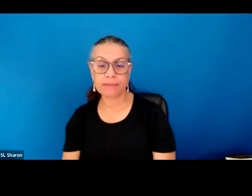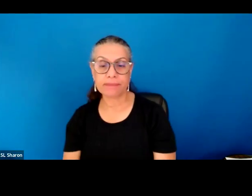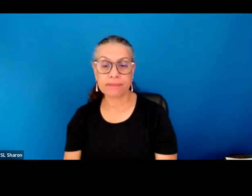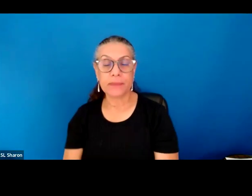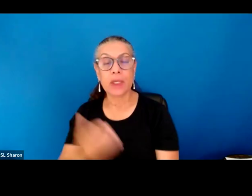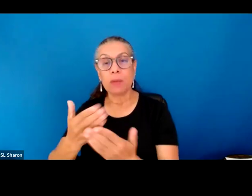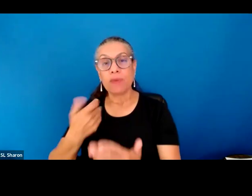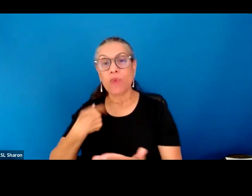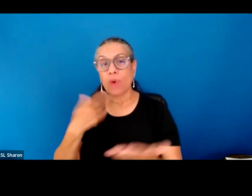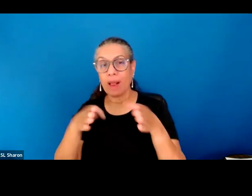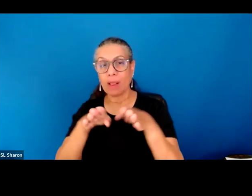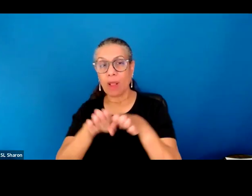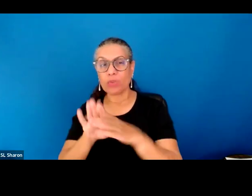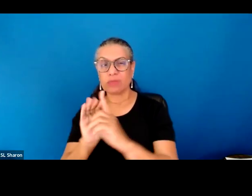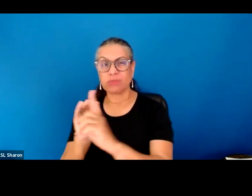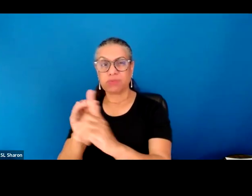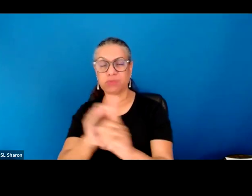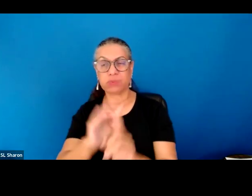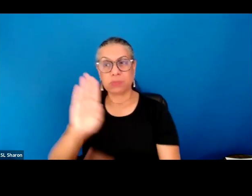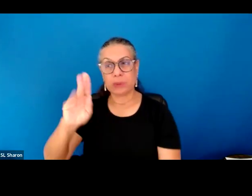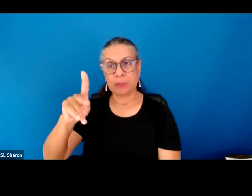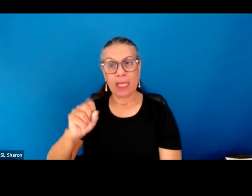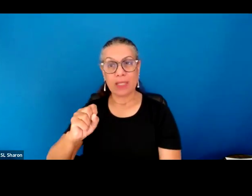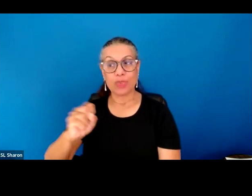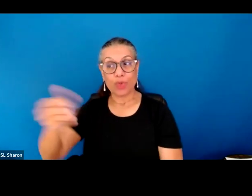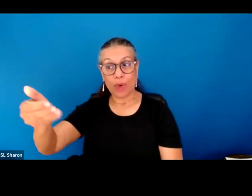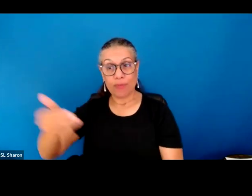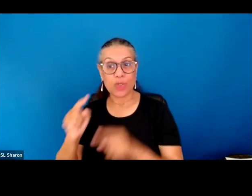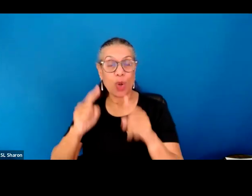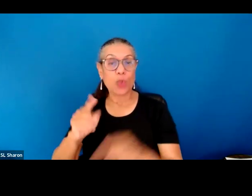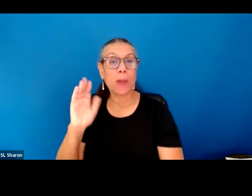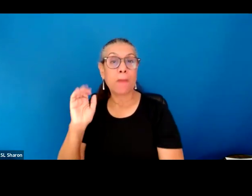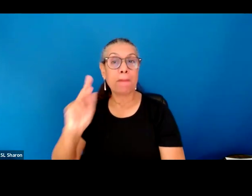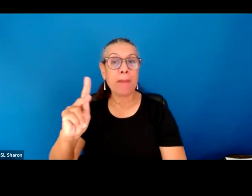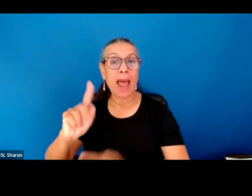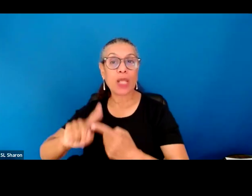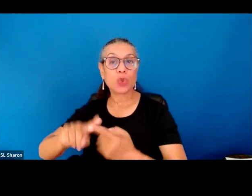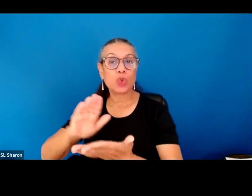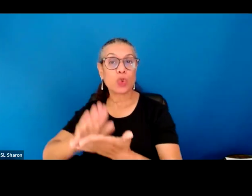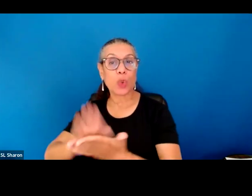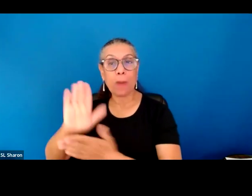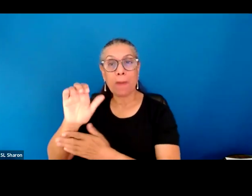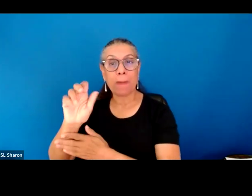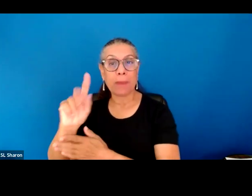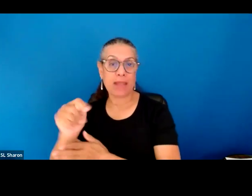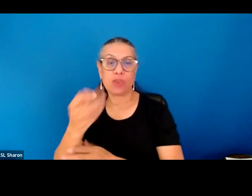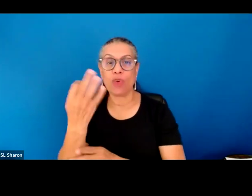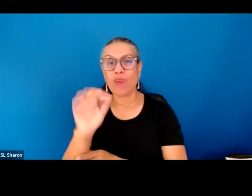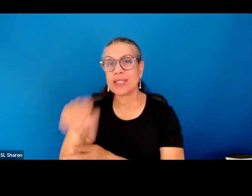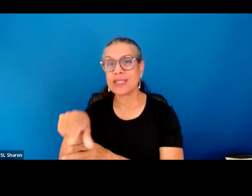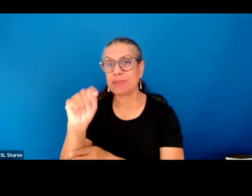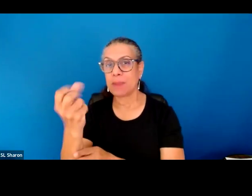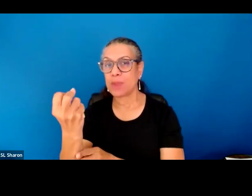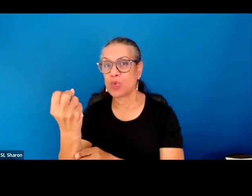want to remind BPS that they're invited to attend the BPS Back to School Blast, which will happen Friday, September 12th at